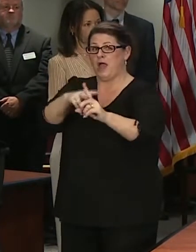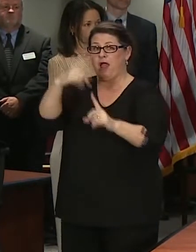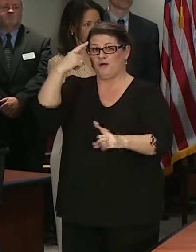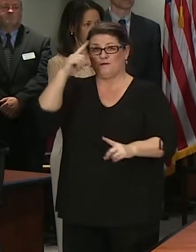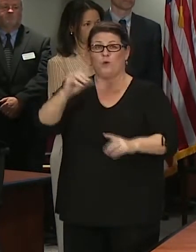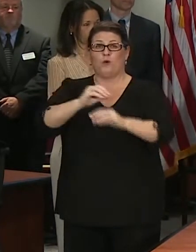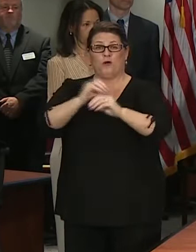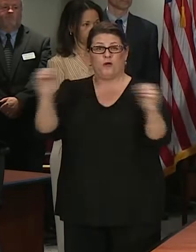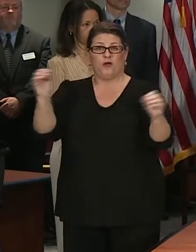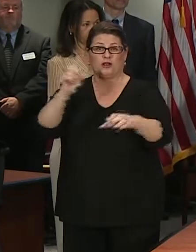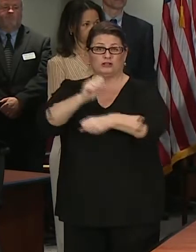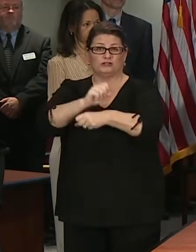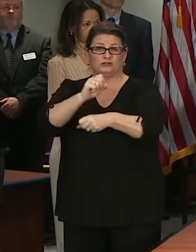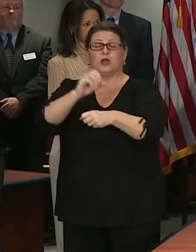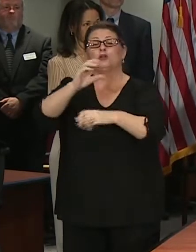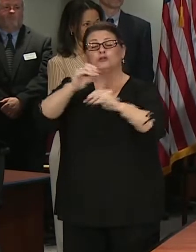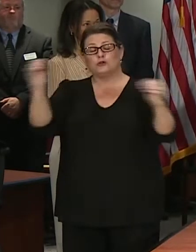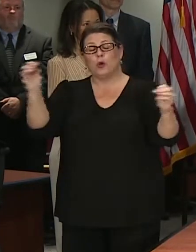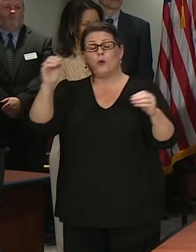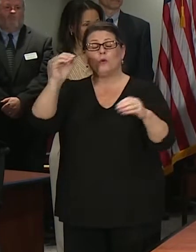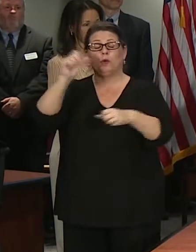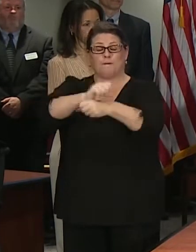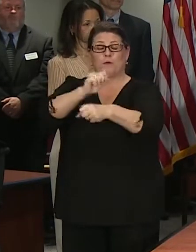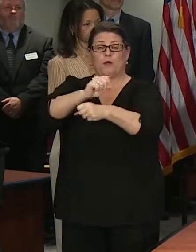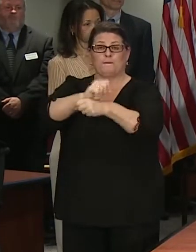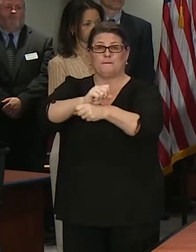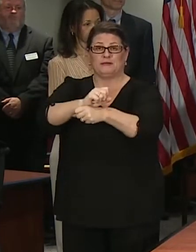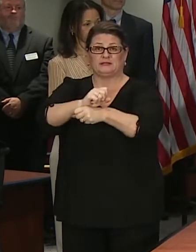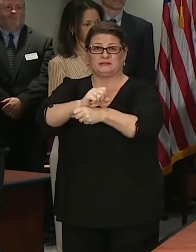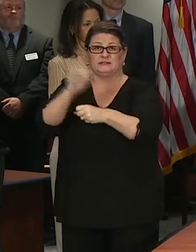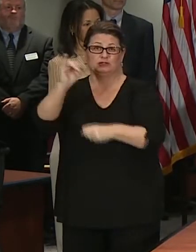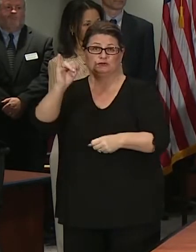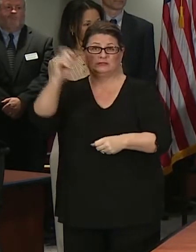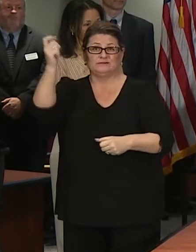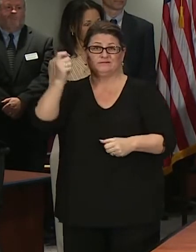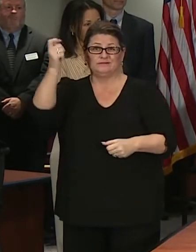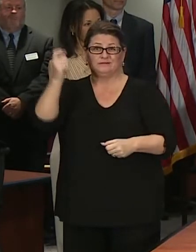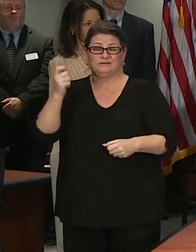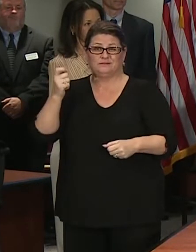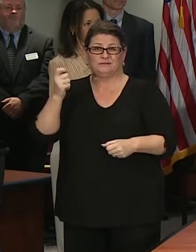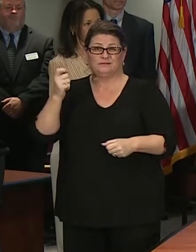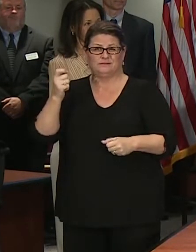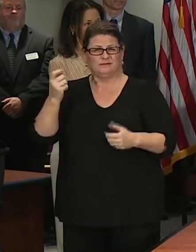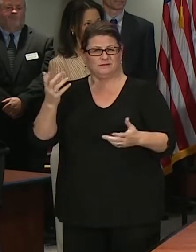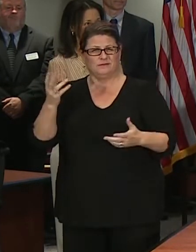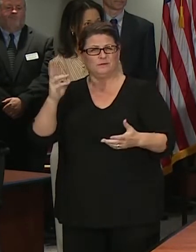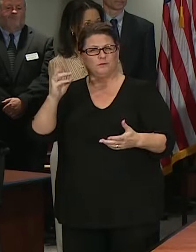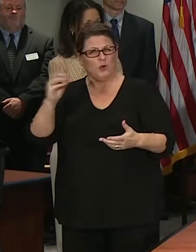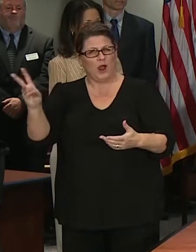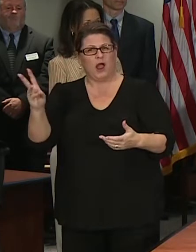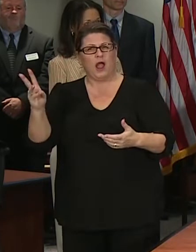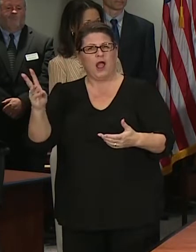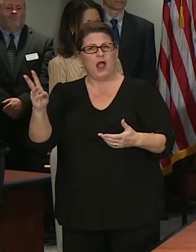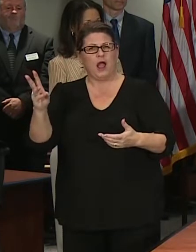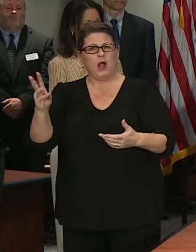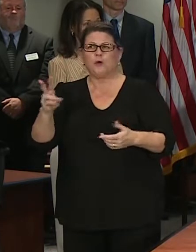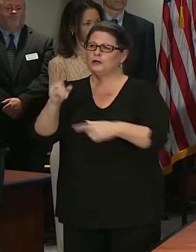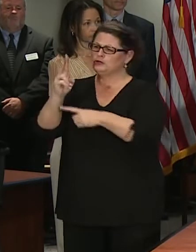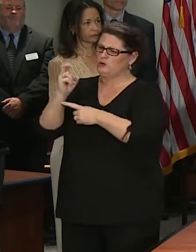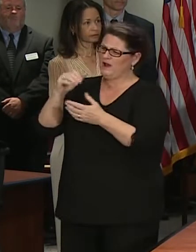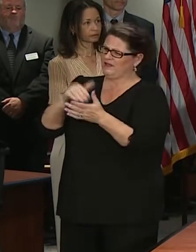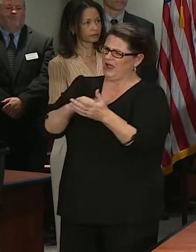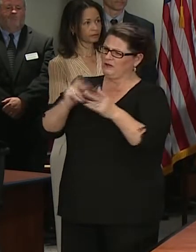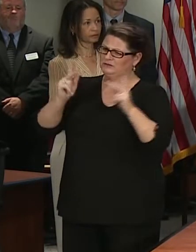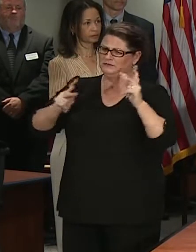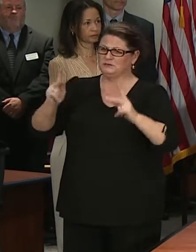just the tip of the iceberg. Each one of those 200,000 people likely represents a family. And